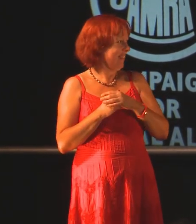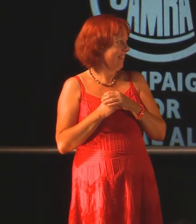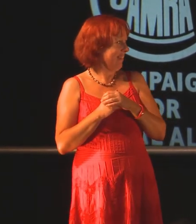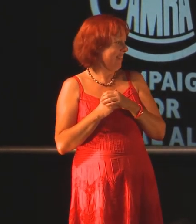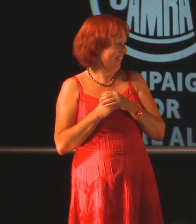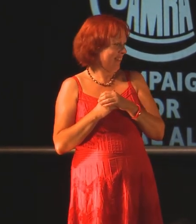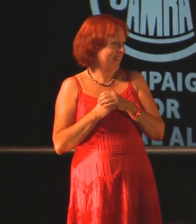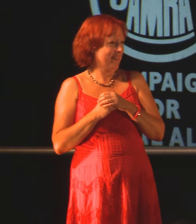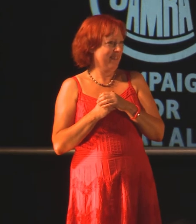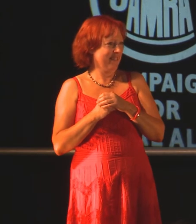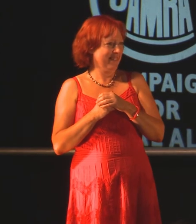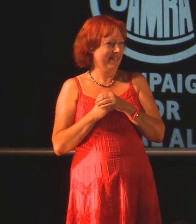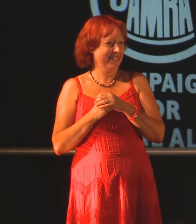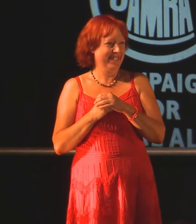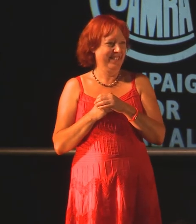Can you not hear?